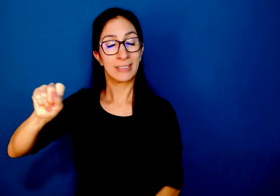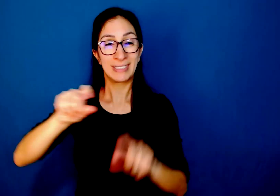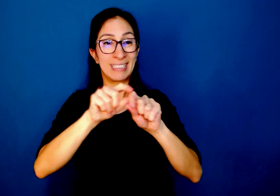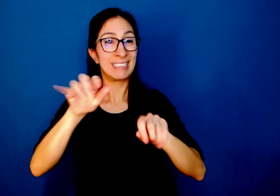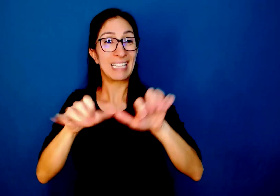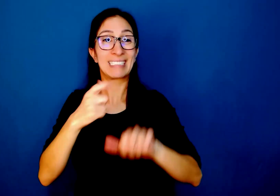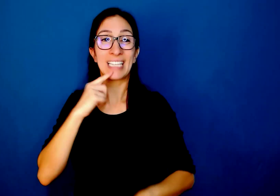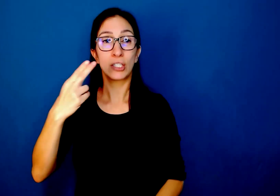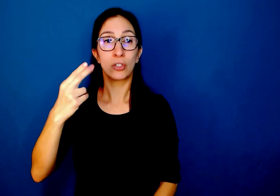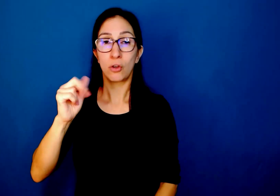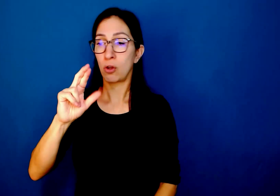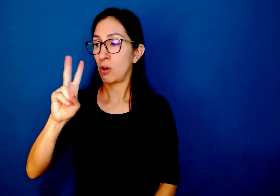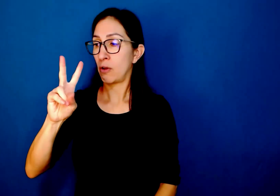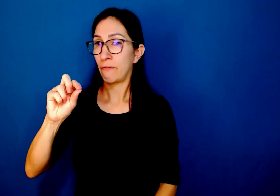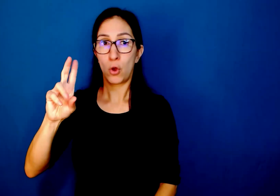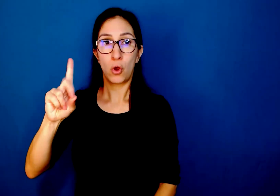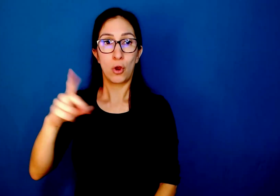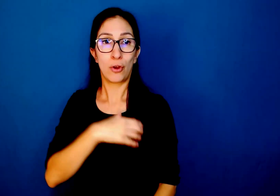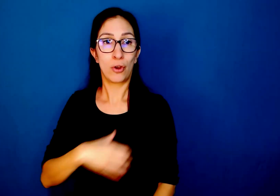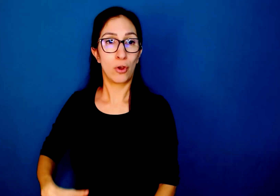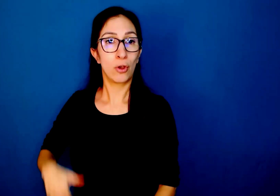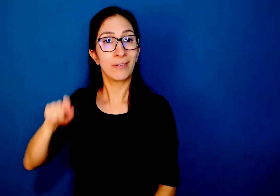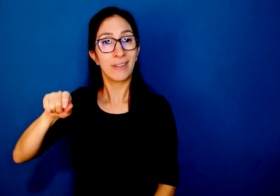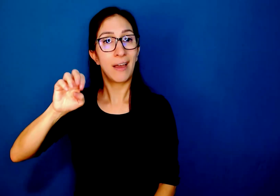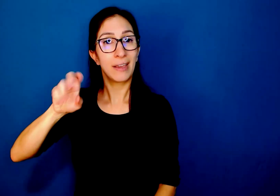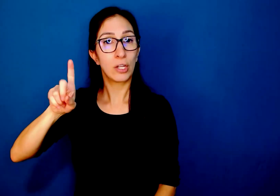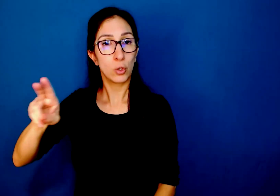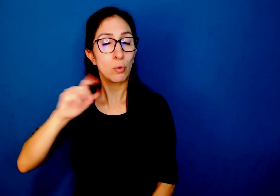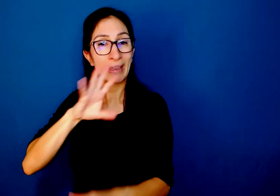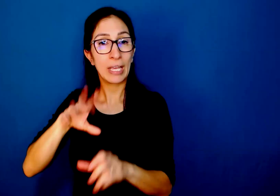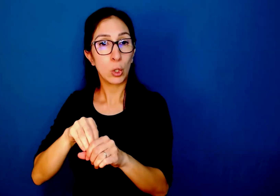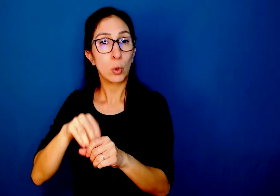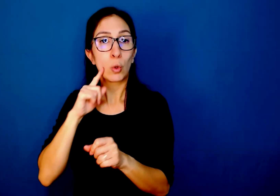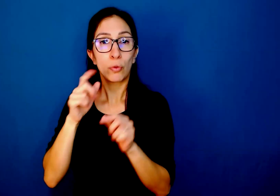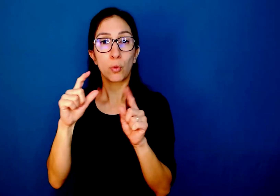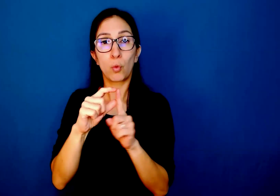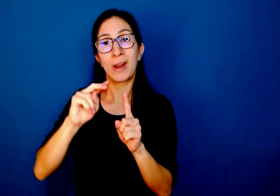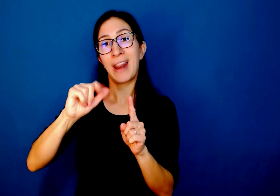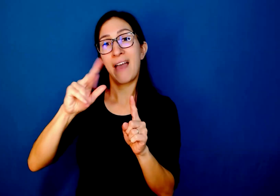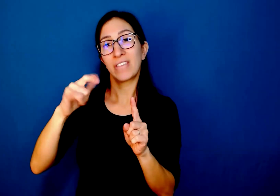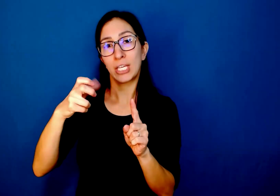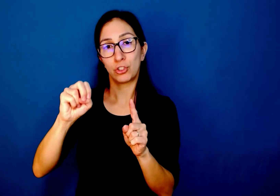word navigation in landmarks. So some websites love to overlabel these landmarks, and it's just another way to